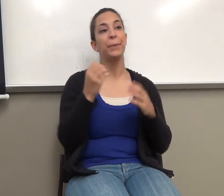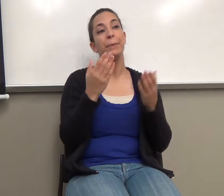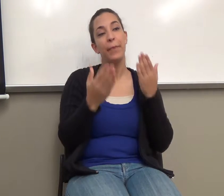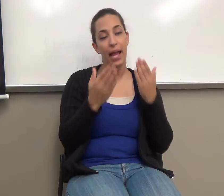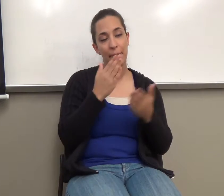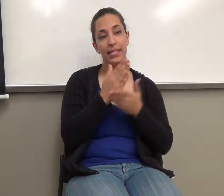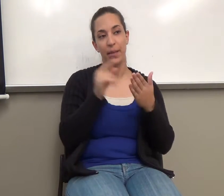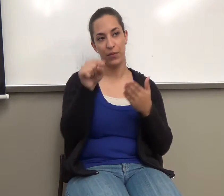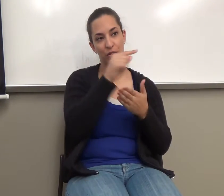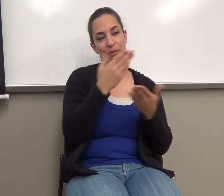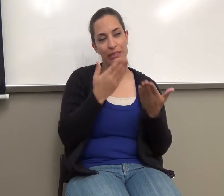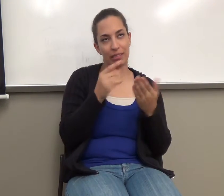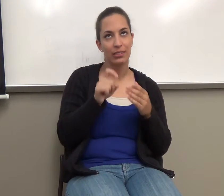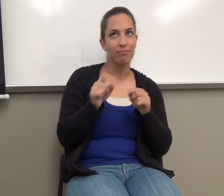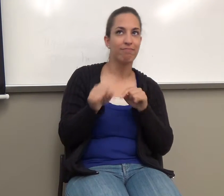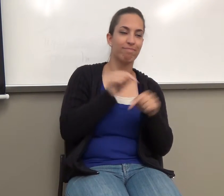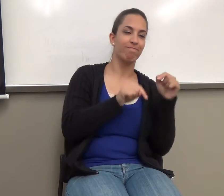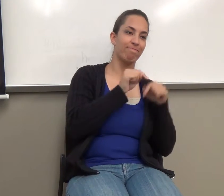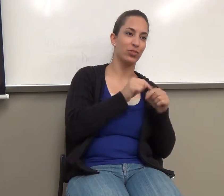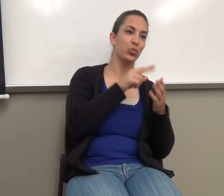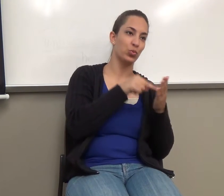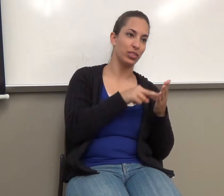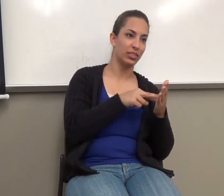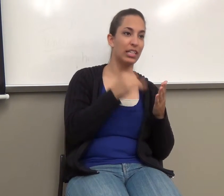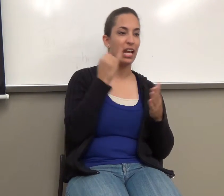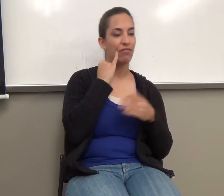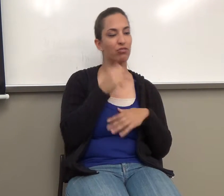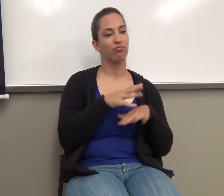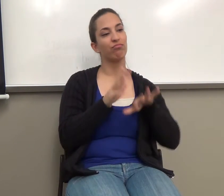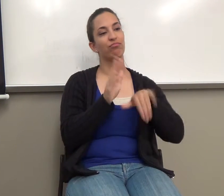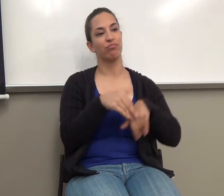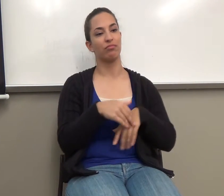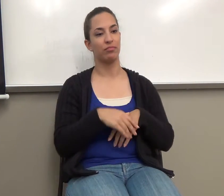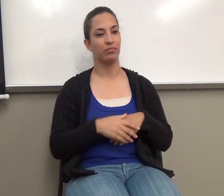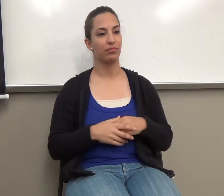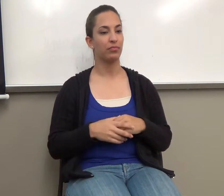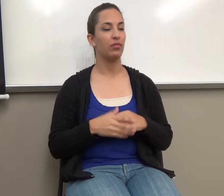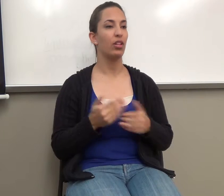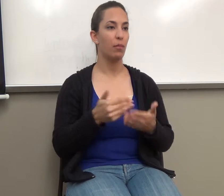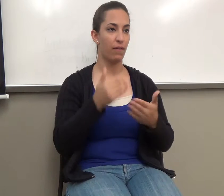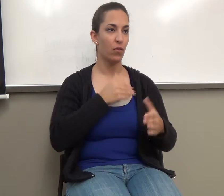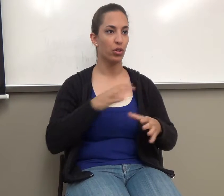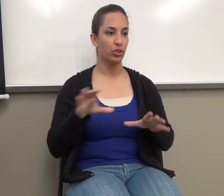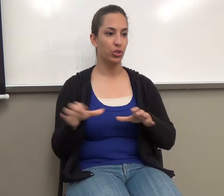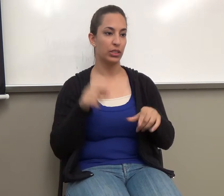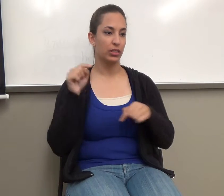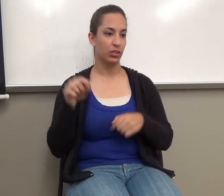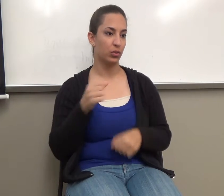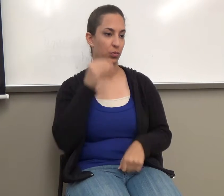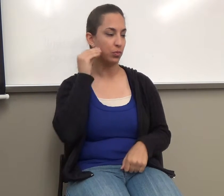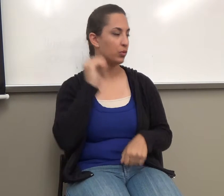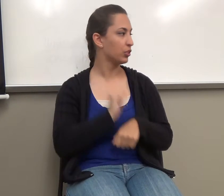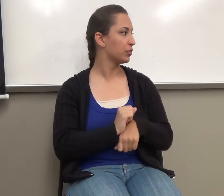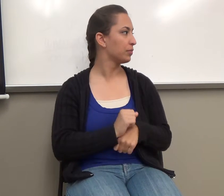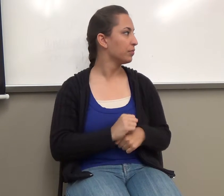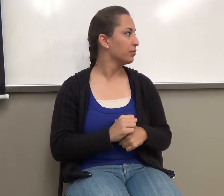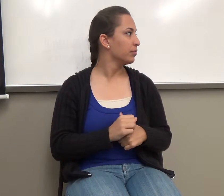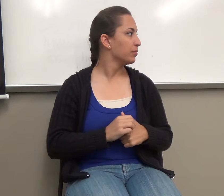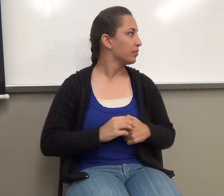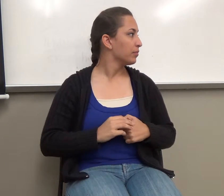just skip over it before you do this homework. Okay, so let's look at our